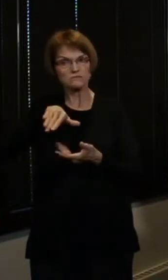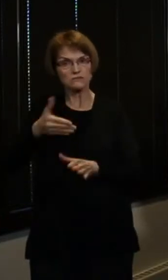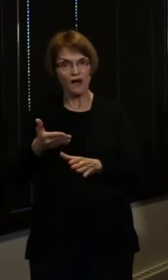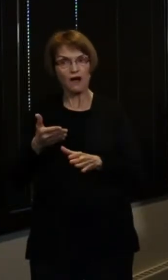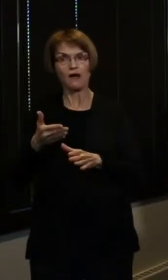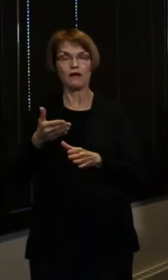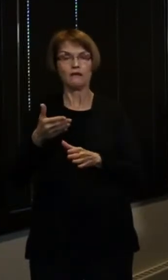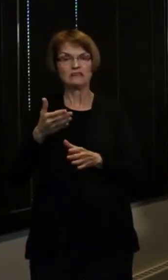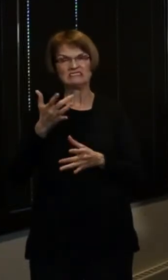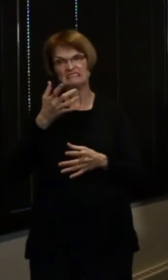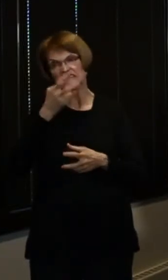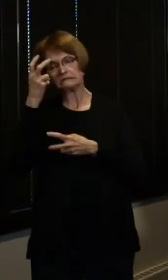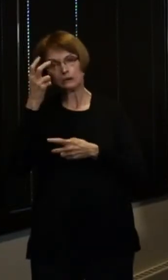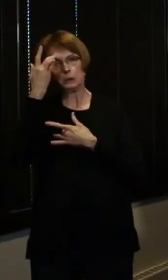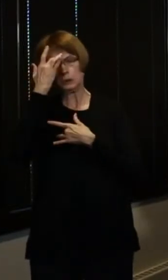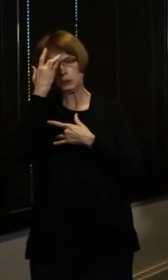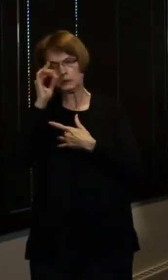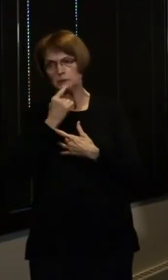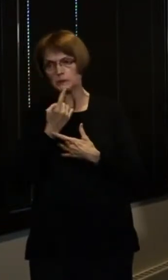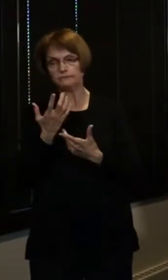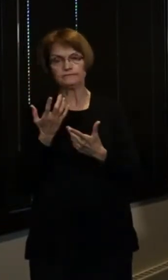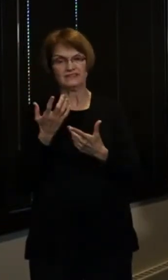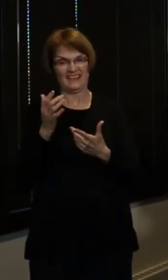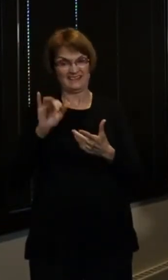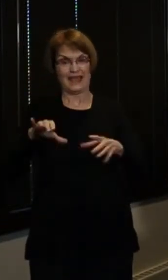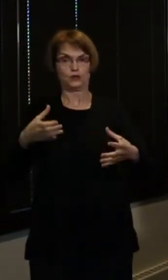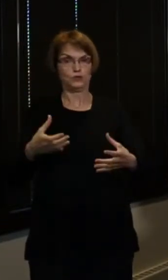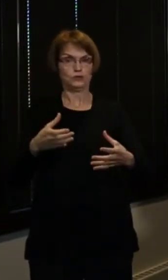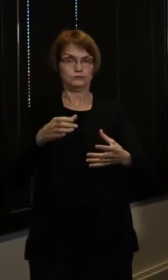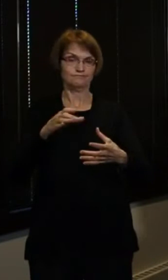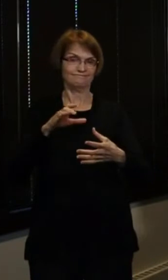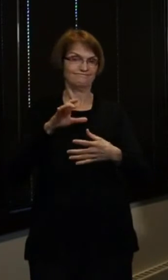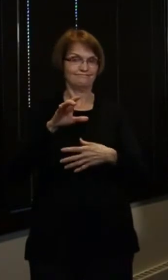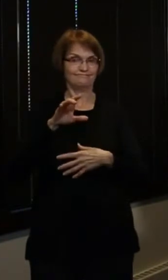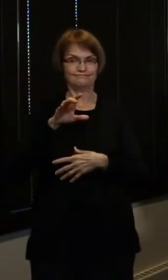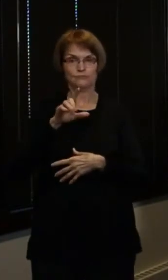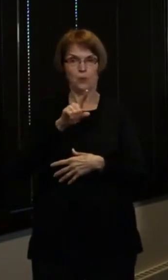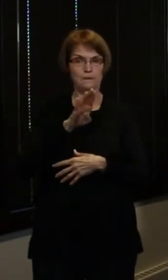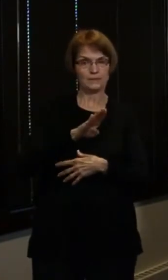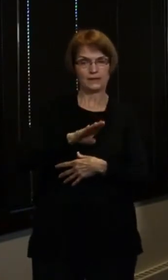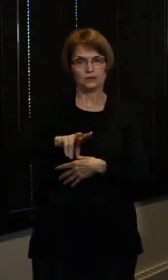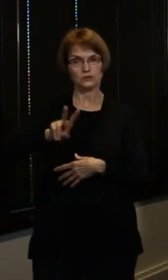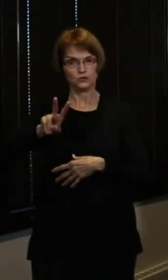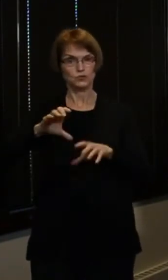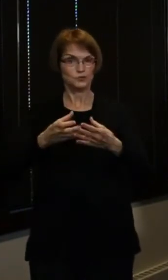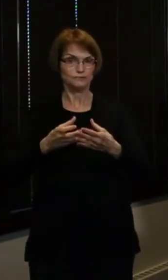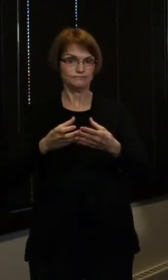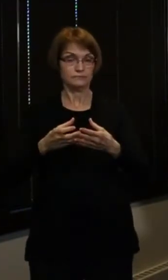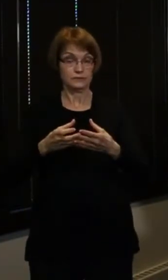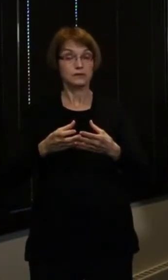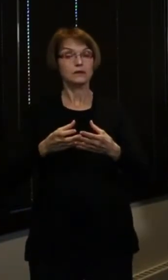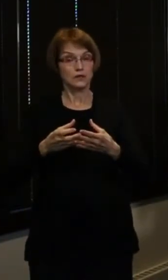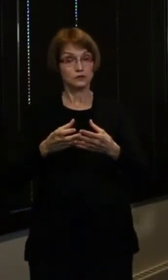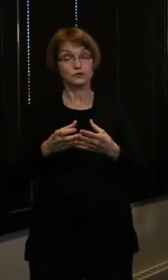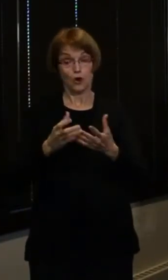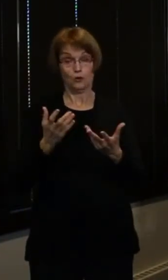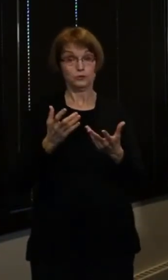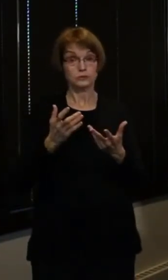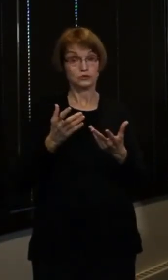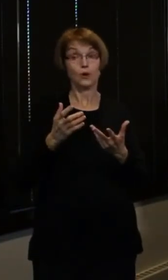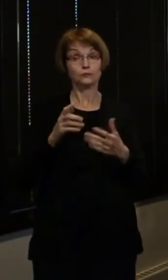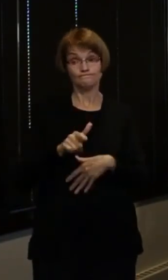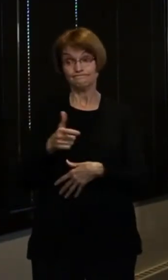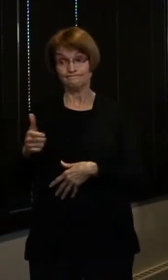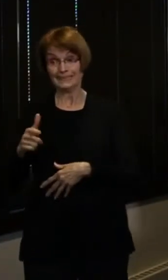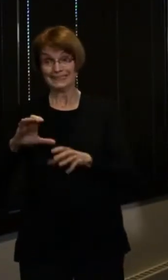this population. So we have to make sure that we have the majority of this population vaccinated before we can move on